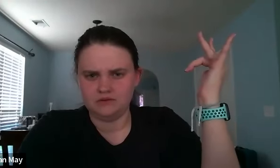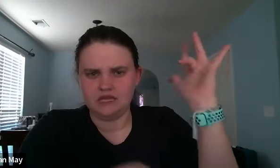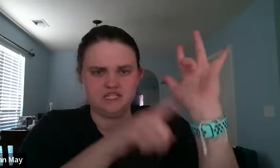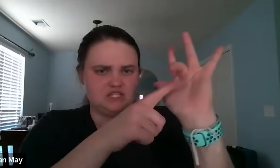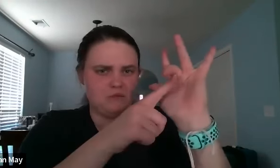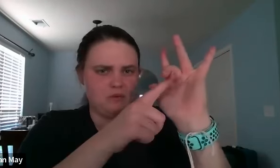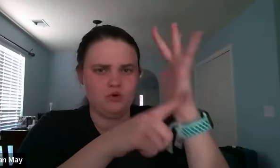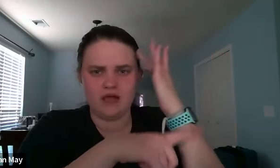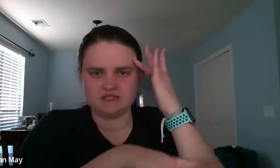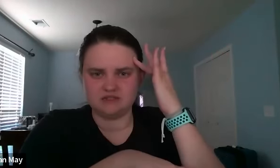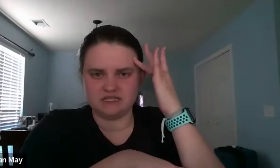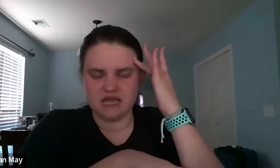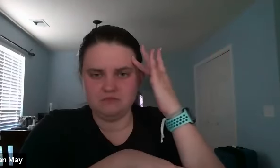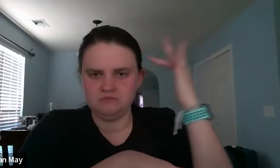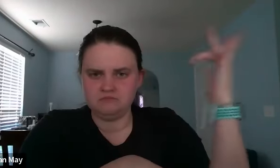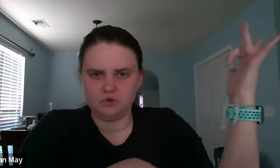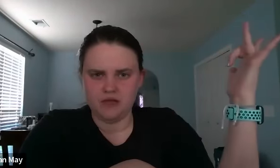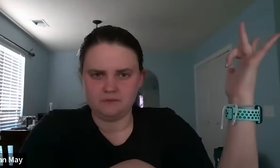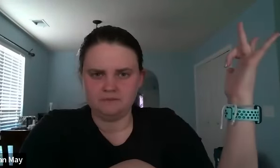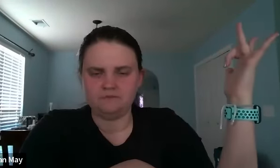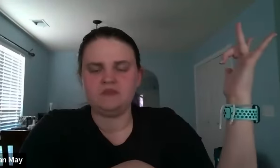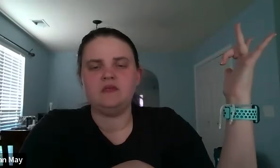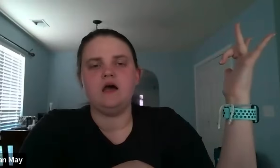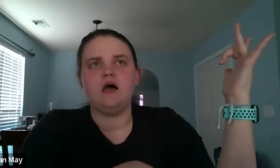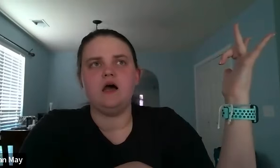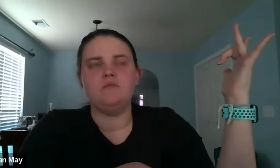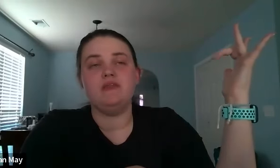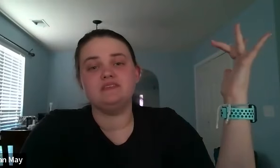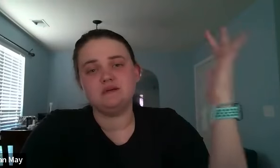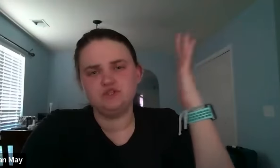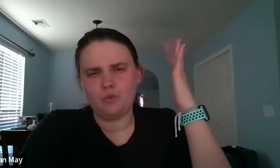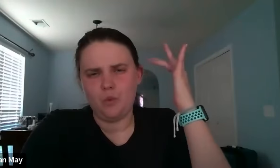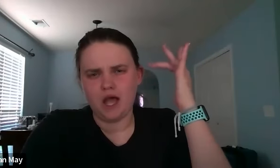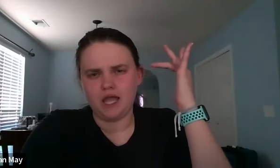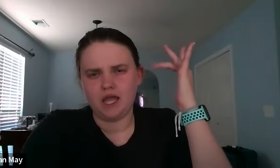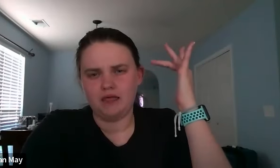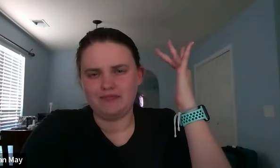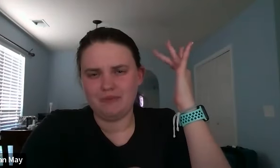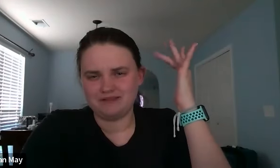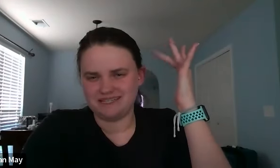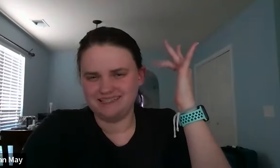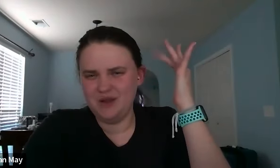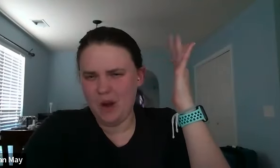And it's just that one pull back. So it's like tap, pull back. And then some will do why. They'll bounce it.